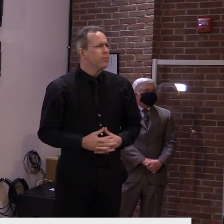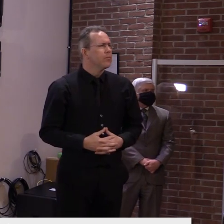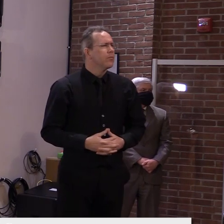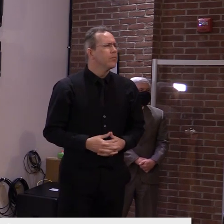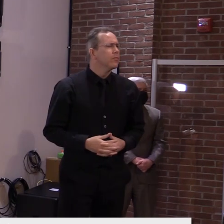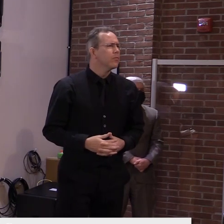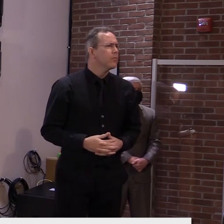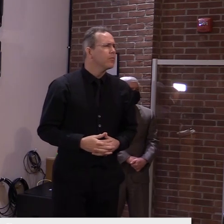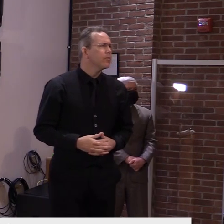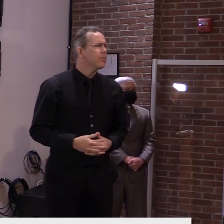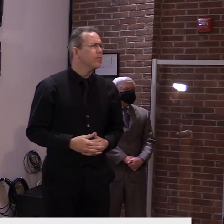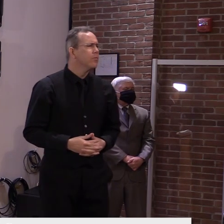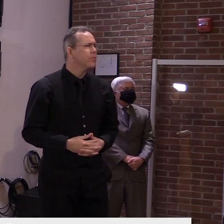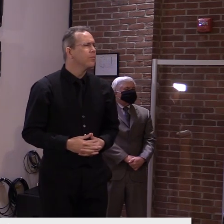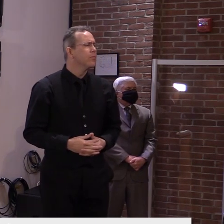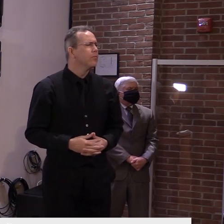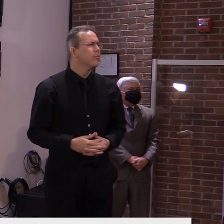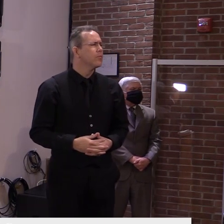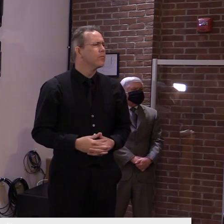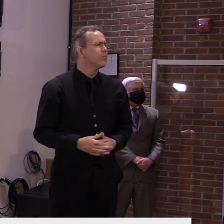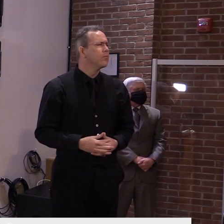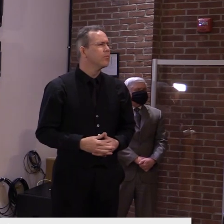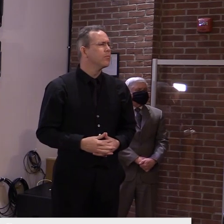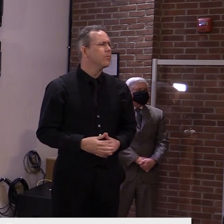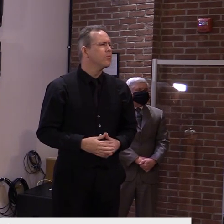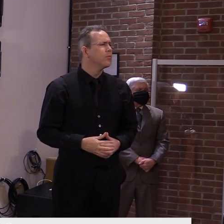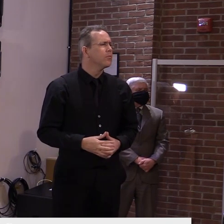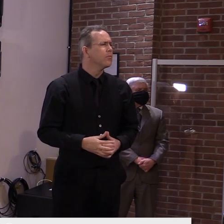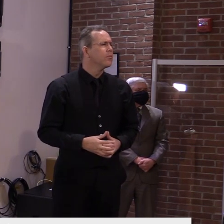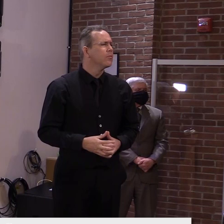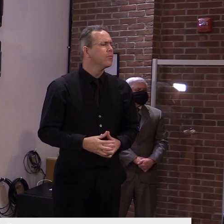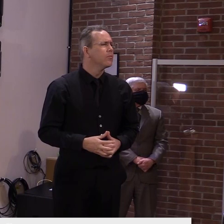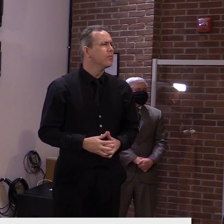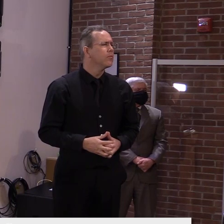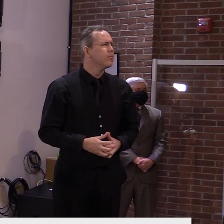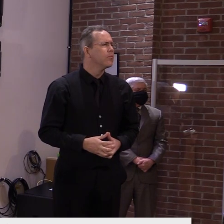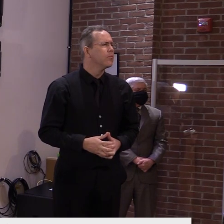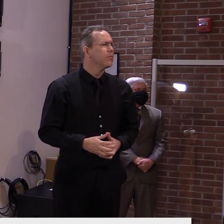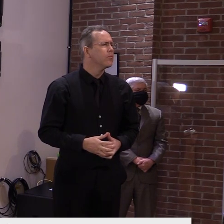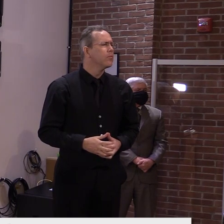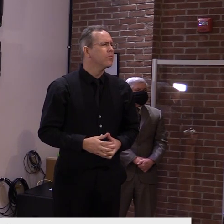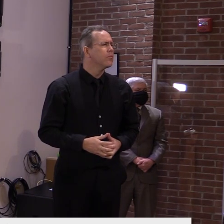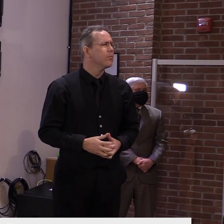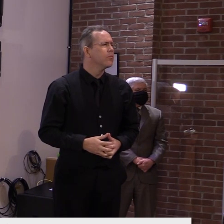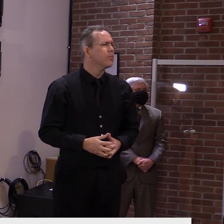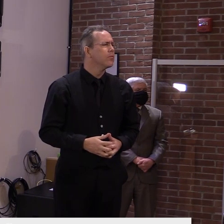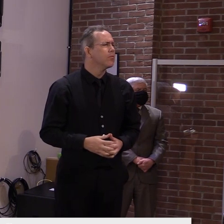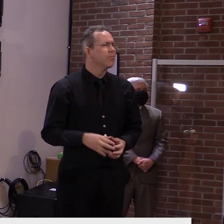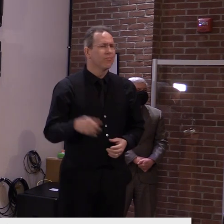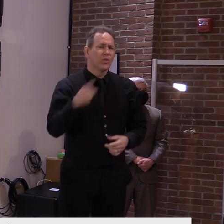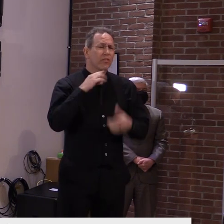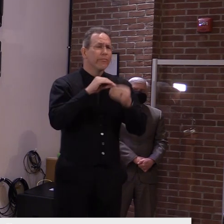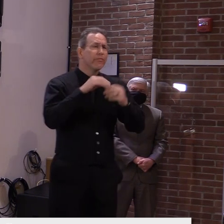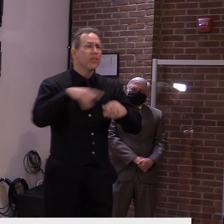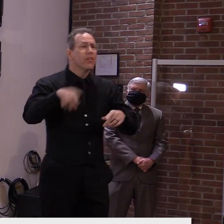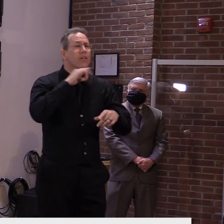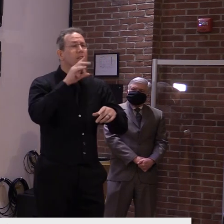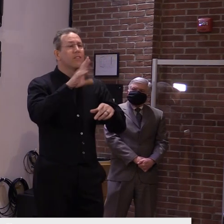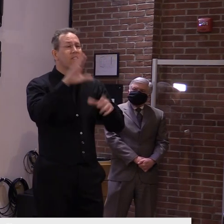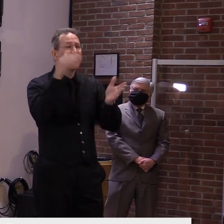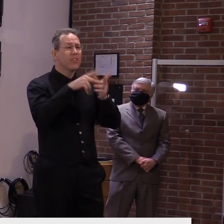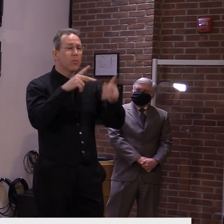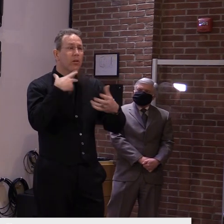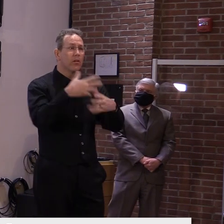with chronic conditions, would that go beyond 60 and up? For example, after 60 and up were vaccinated, you would open up to another age band,